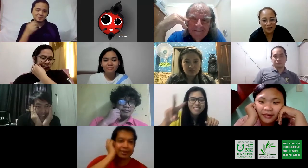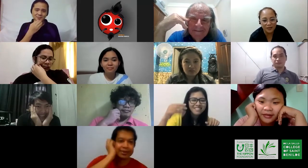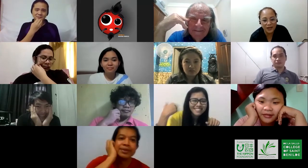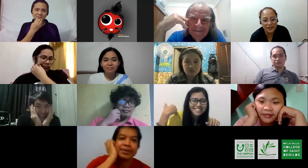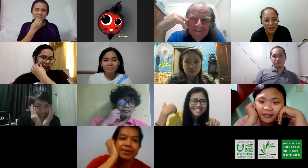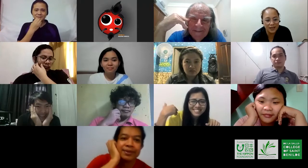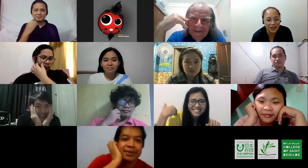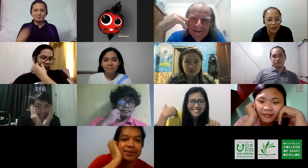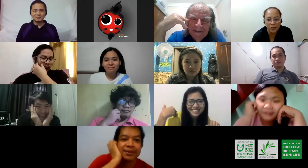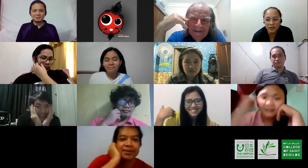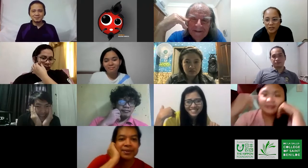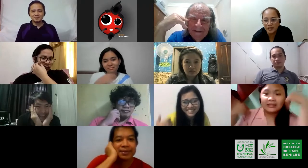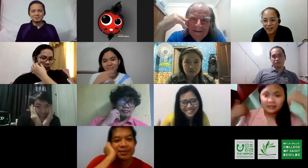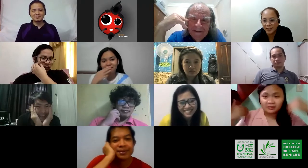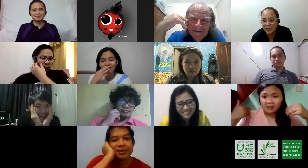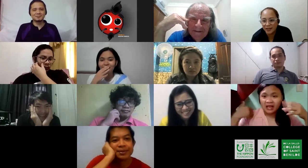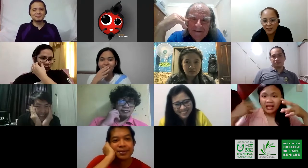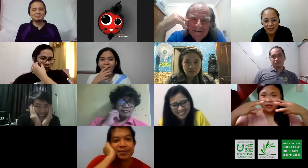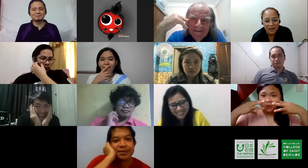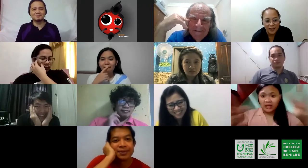Ray is saying I will watch it on Sunday.